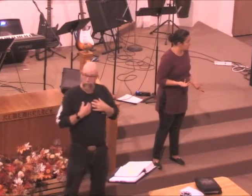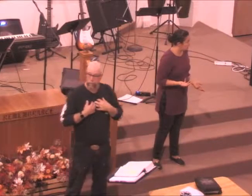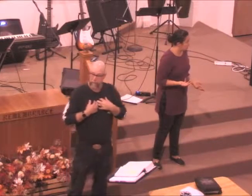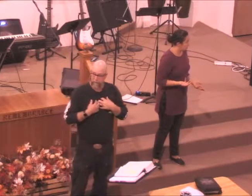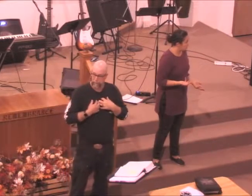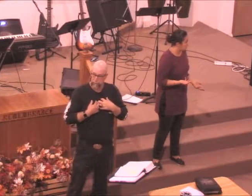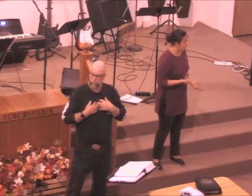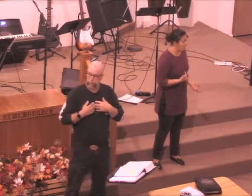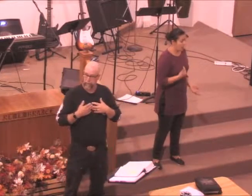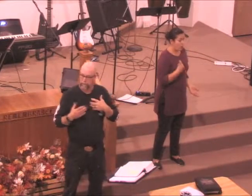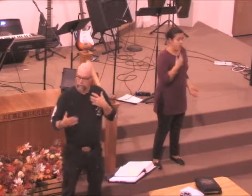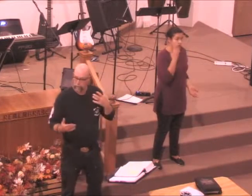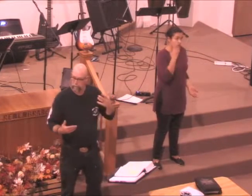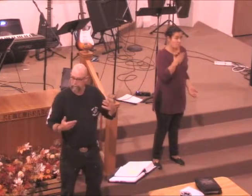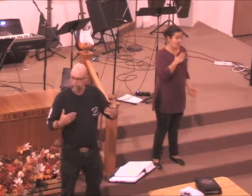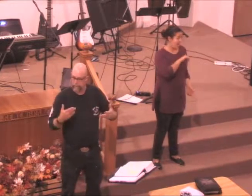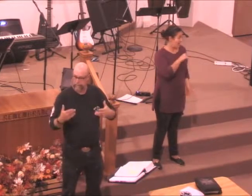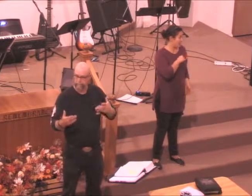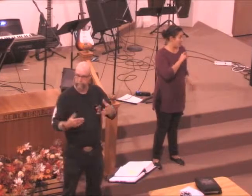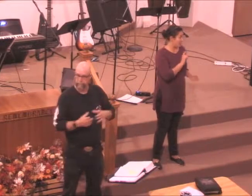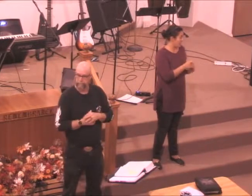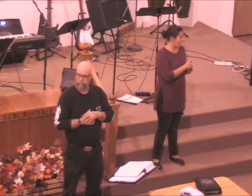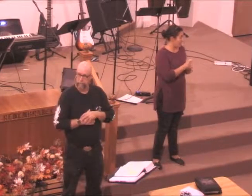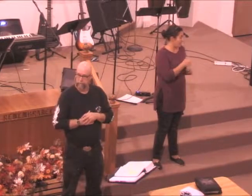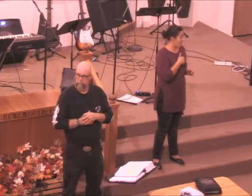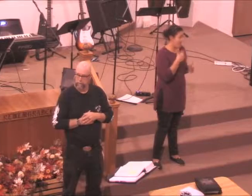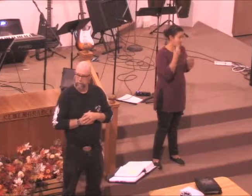I know my attitude changes when I'm like that.